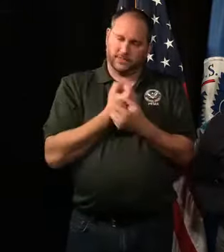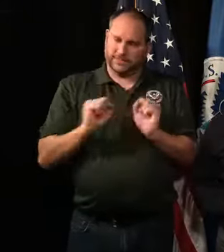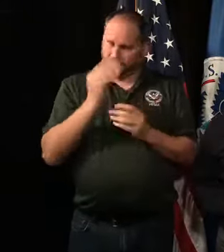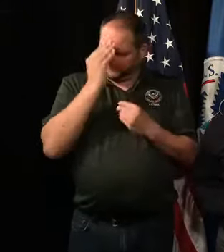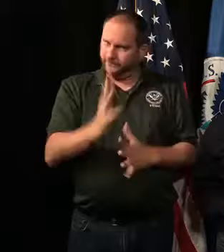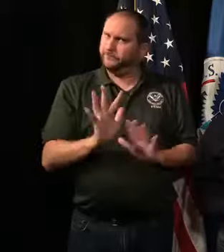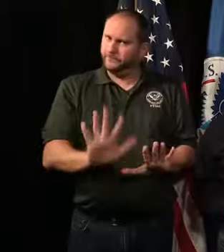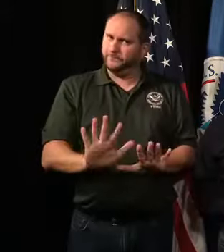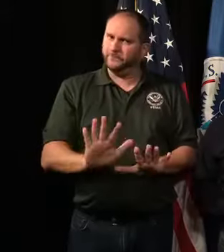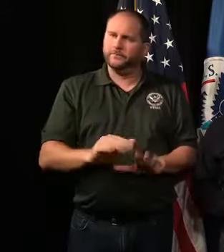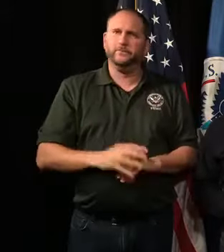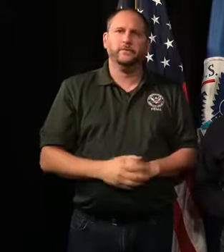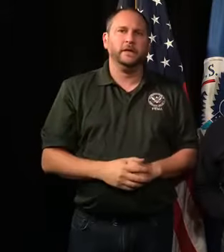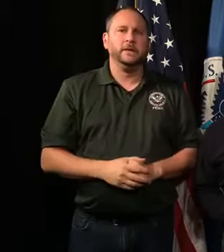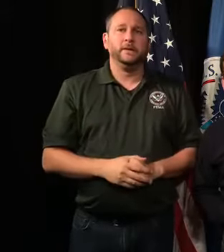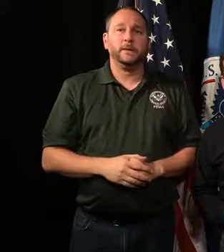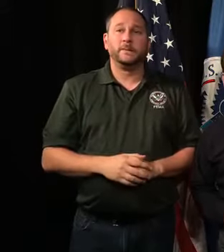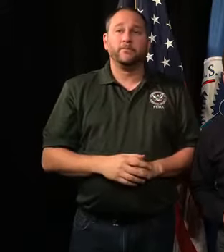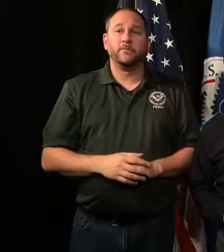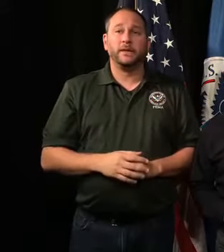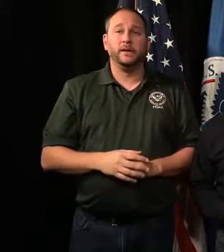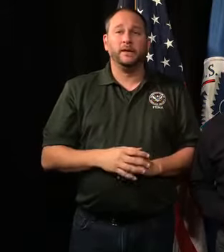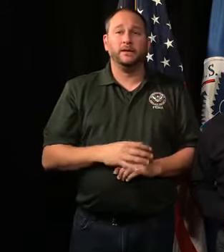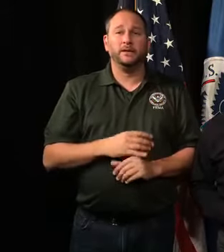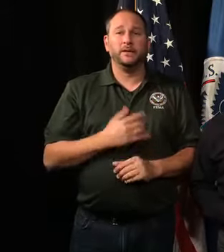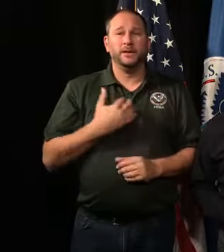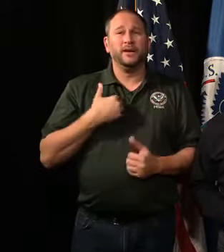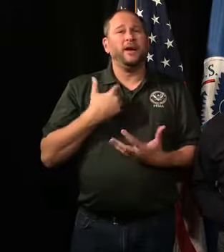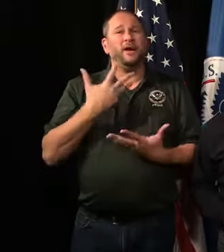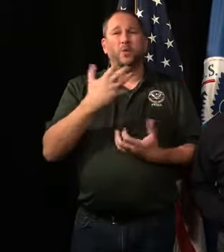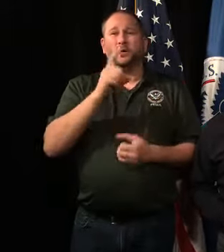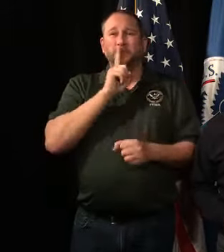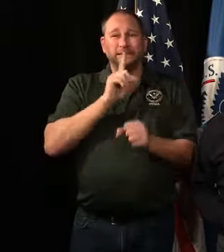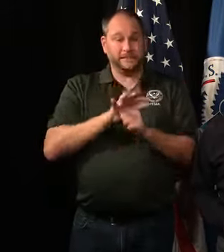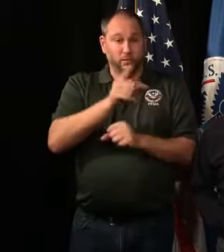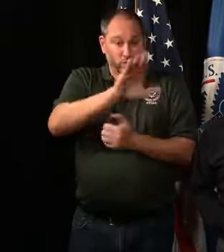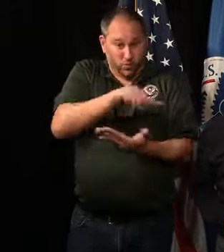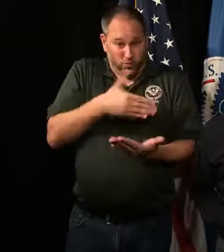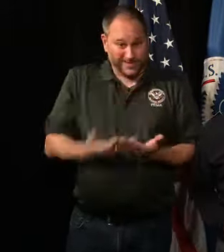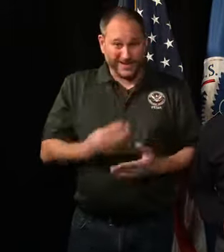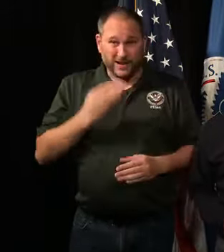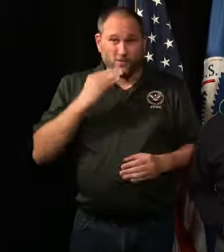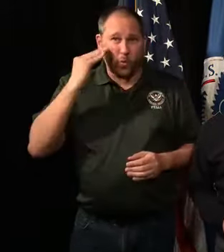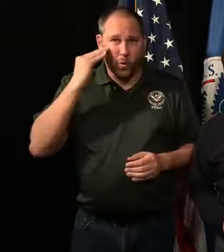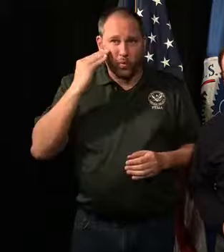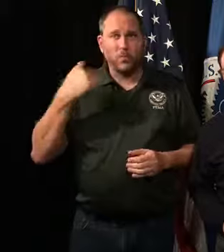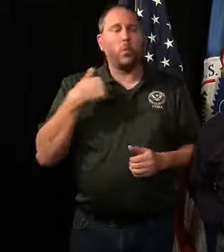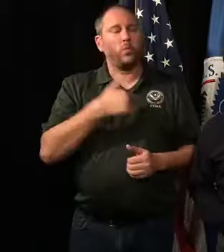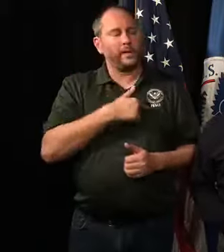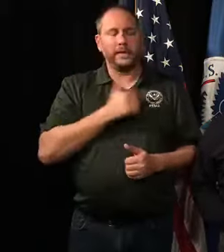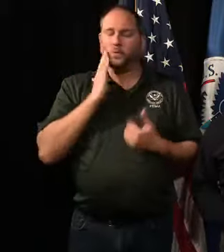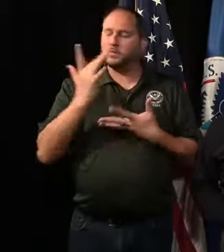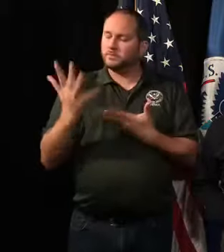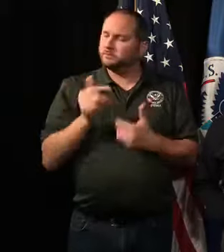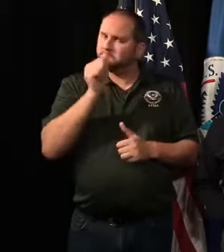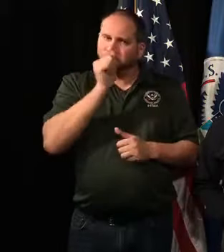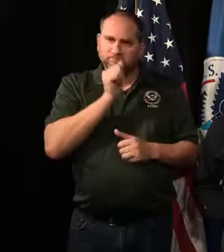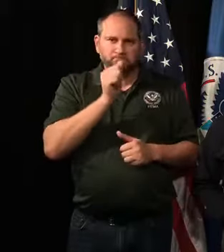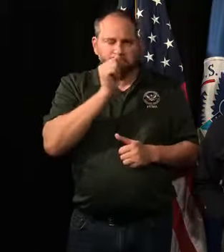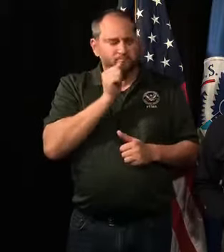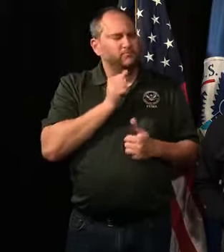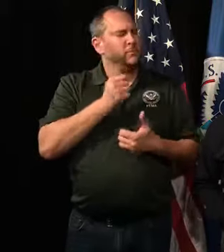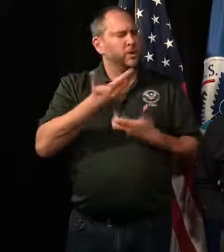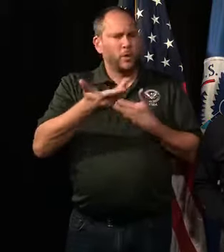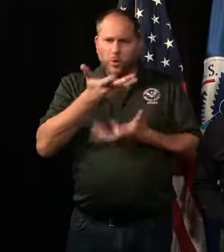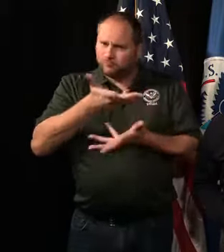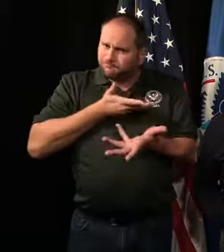want to reassure you that when you get back into your home, we are going to be patient with you. We will not